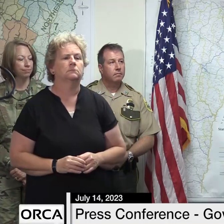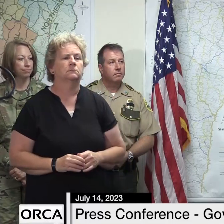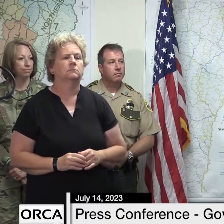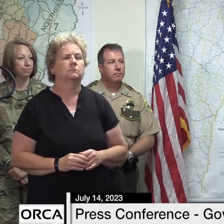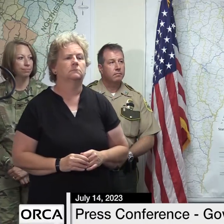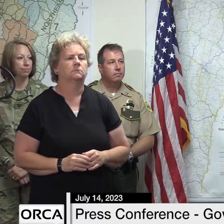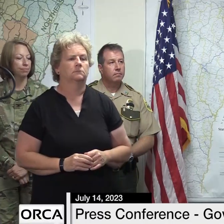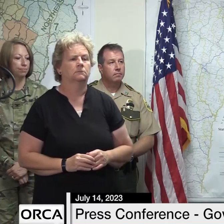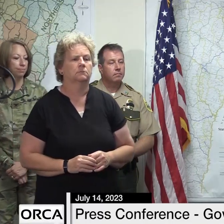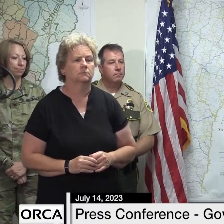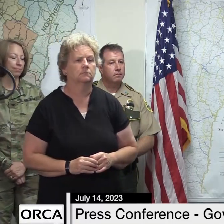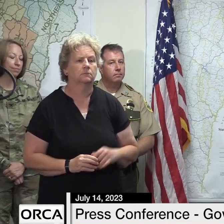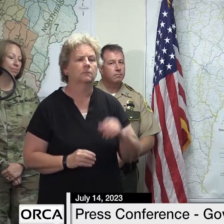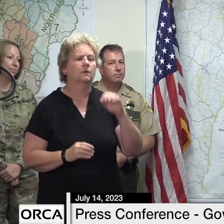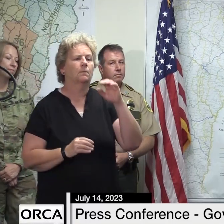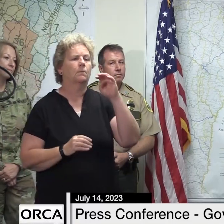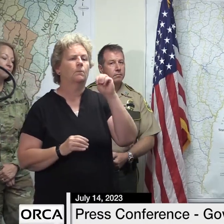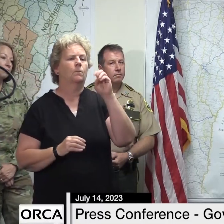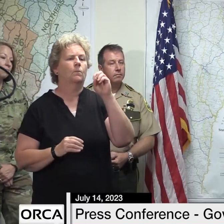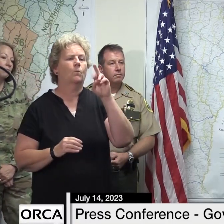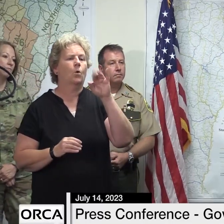Commissioner Morrison had to leave.